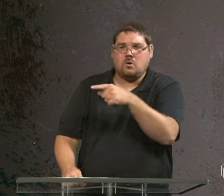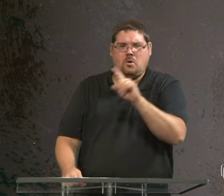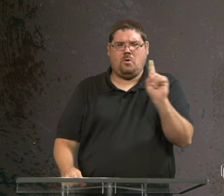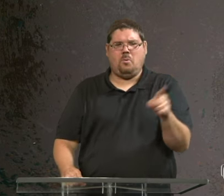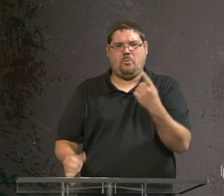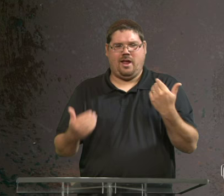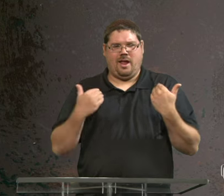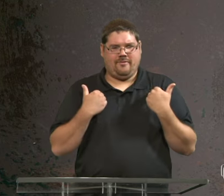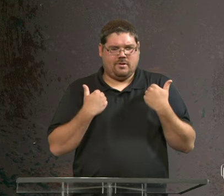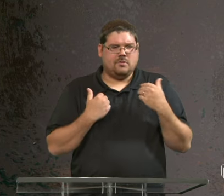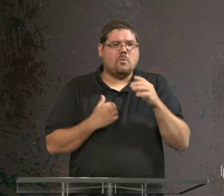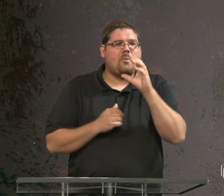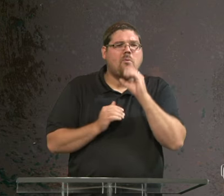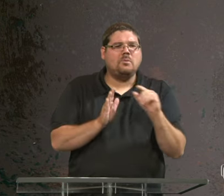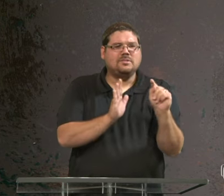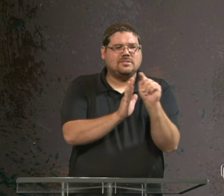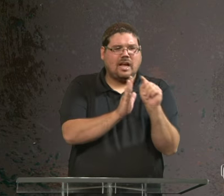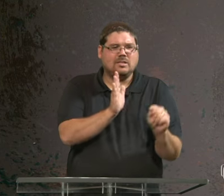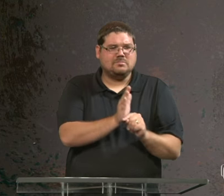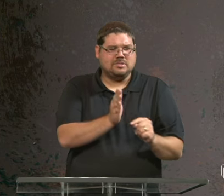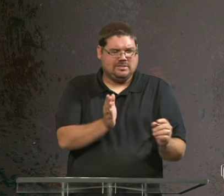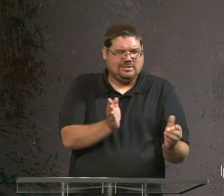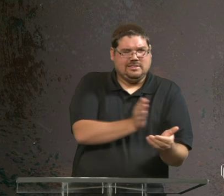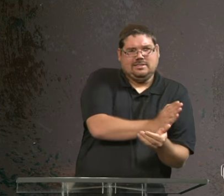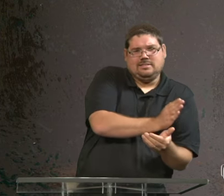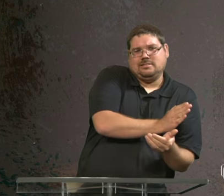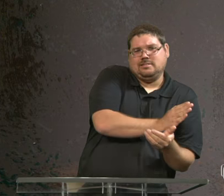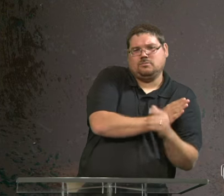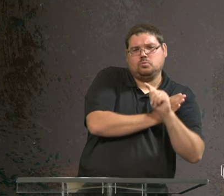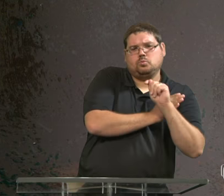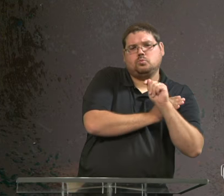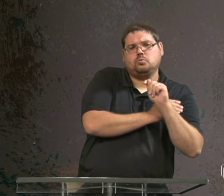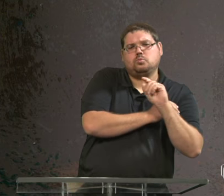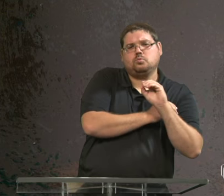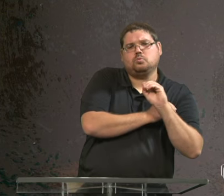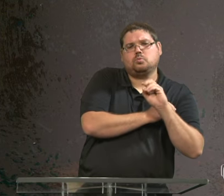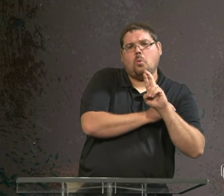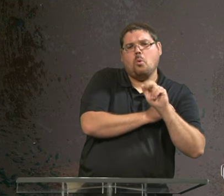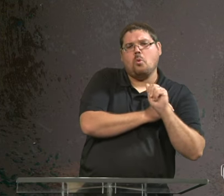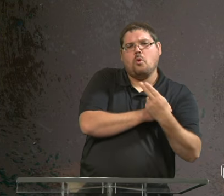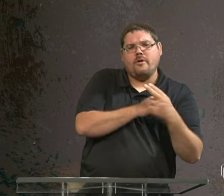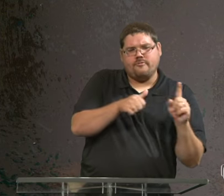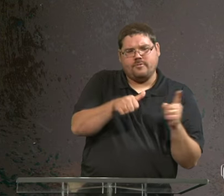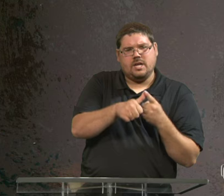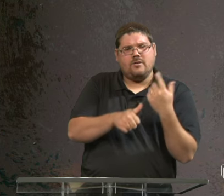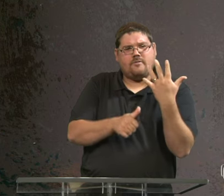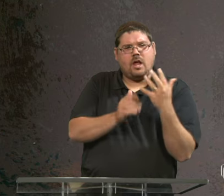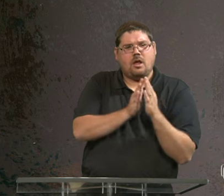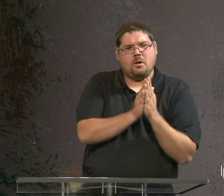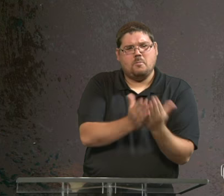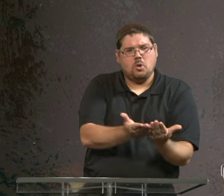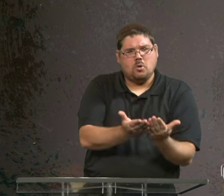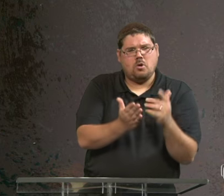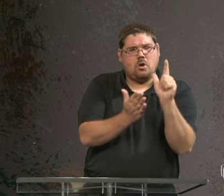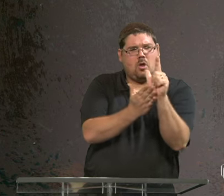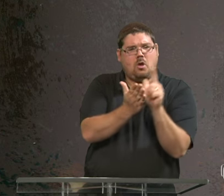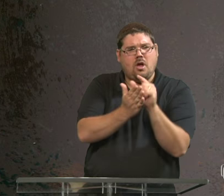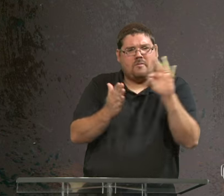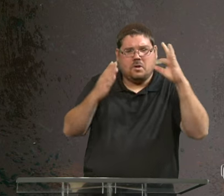the entire Bible like we have today? No, all he had was the beginning of the Old Testament that we call the Torah, just